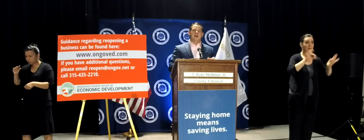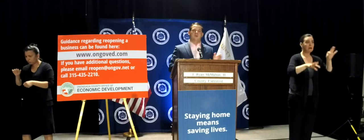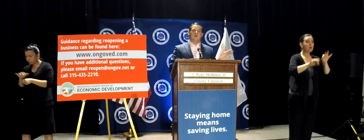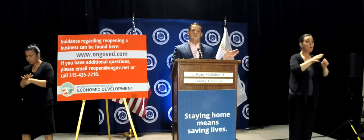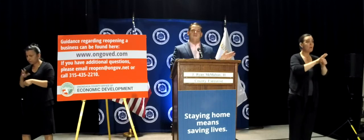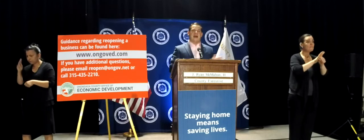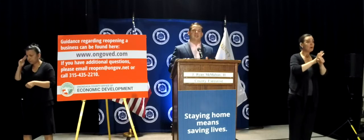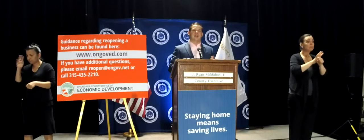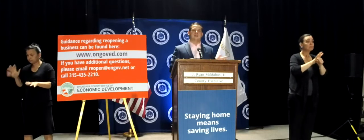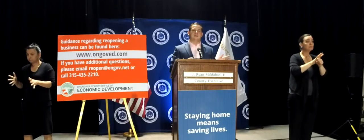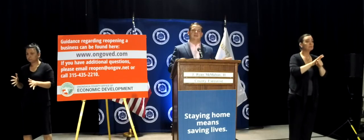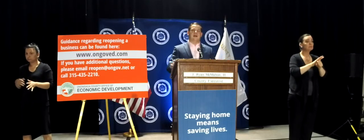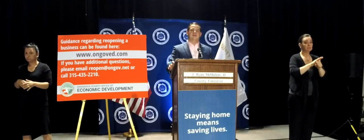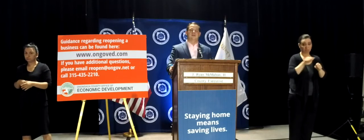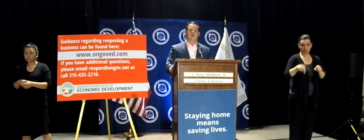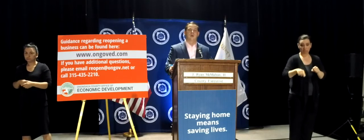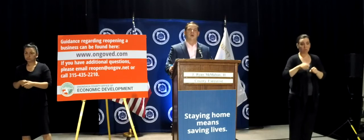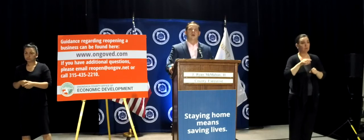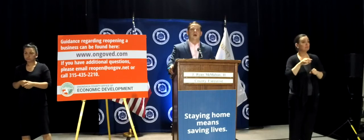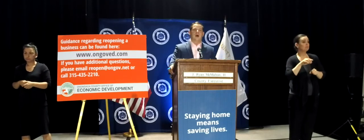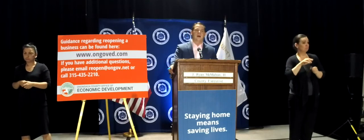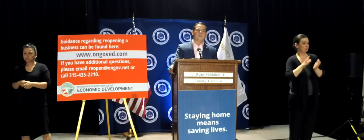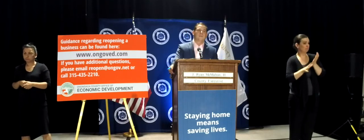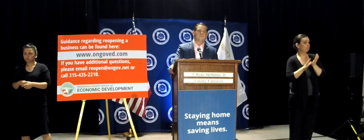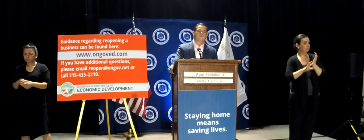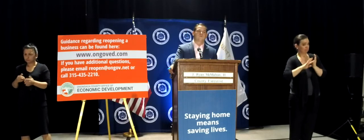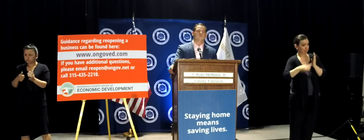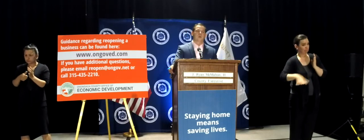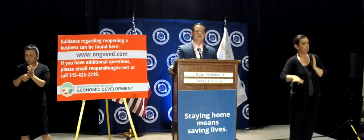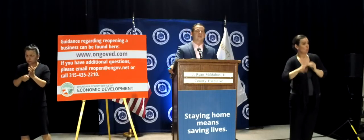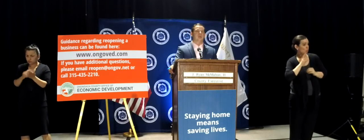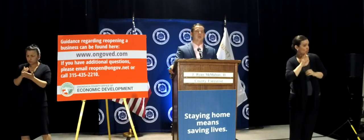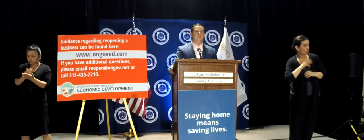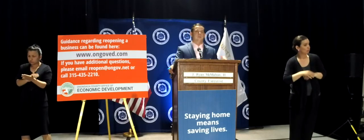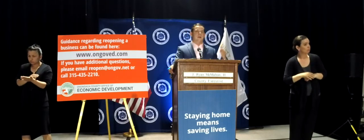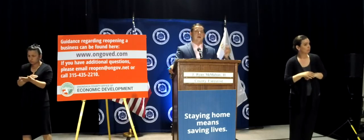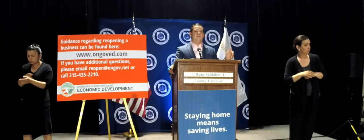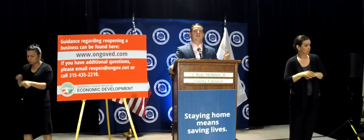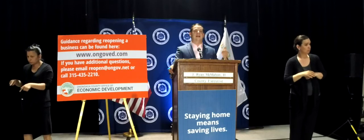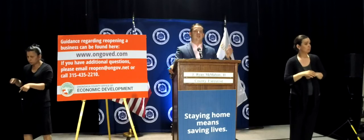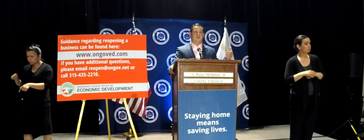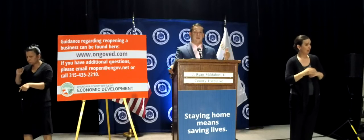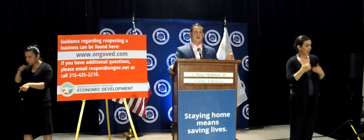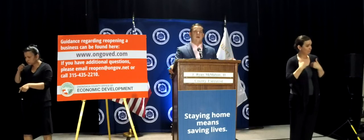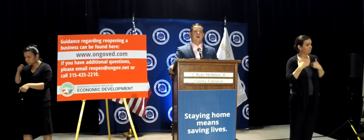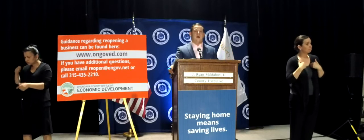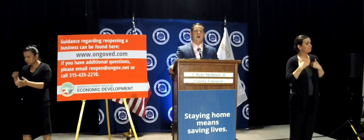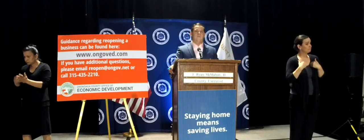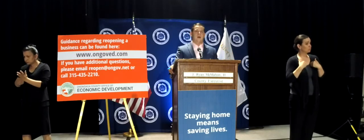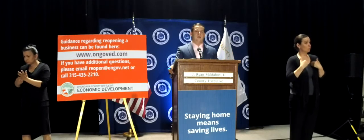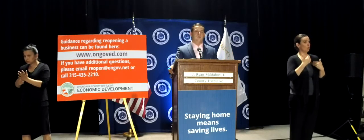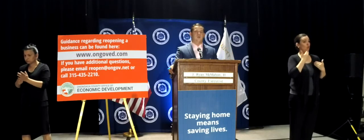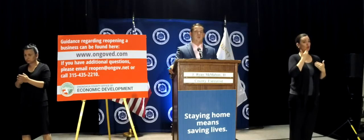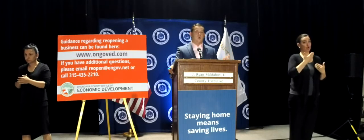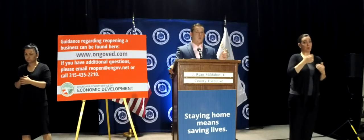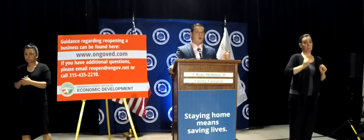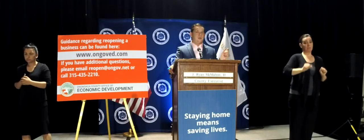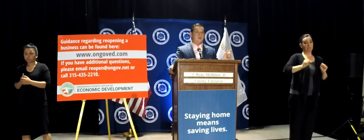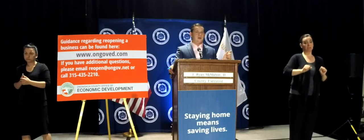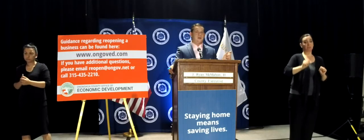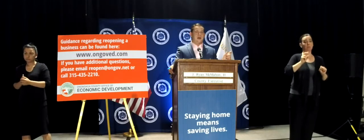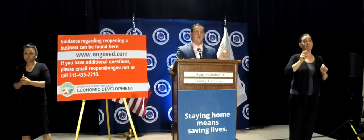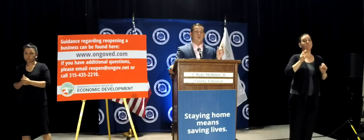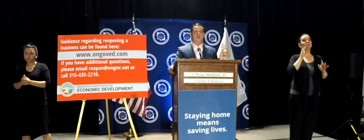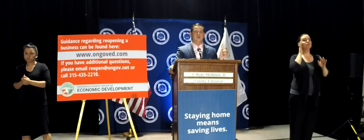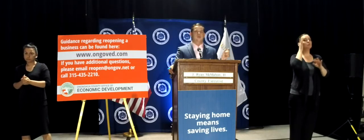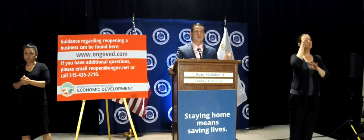cases and really fact-check the test. So really good potential there. I don't think we're quite